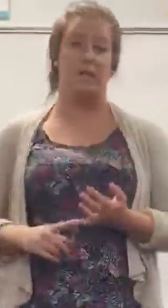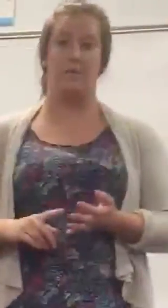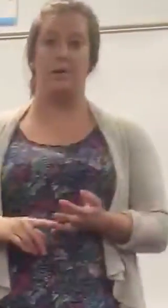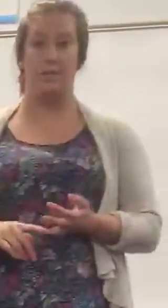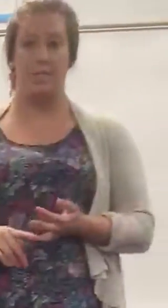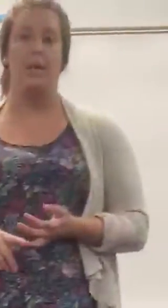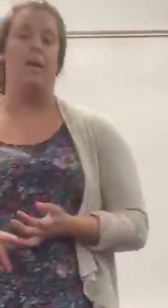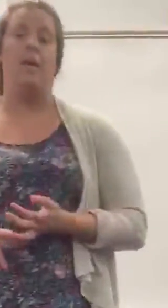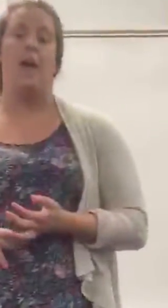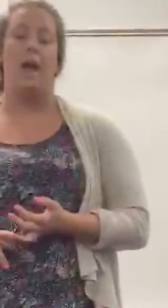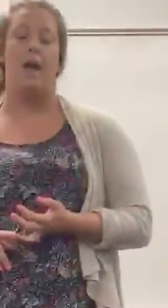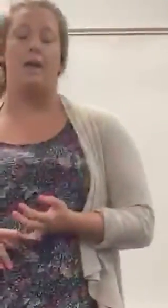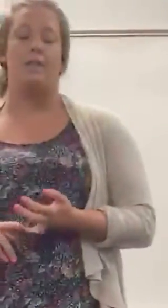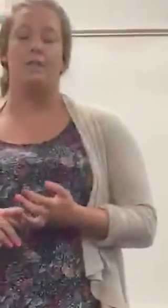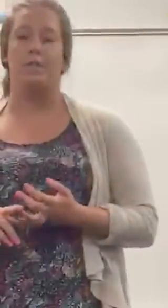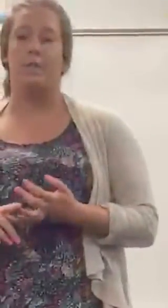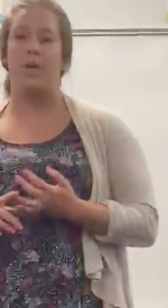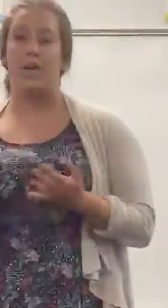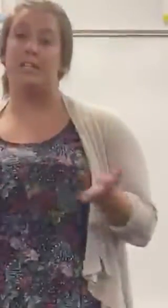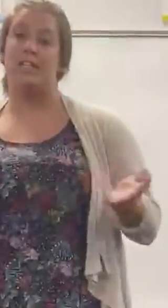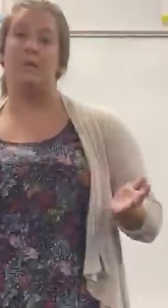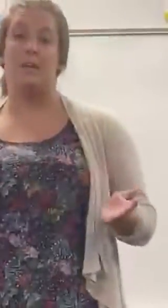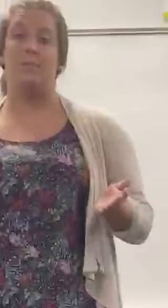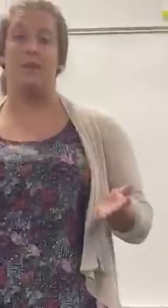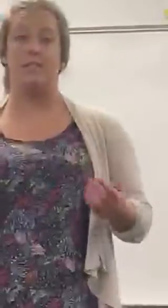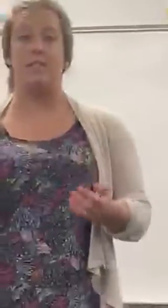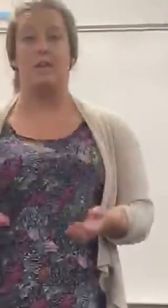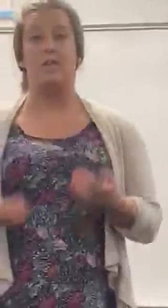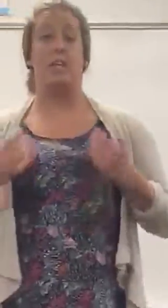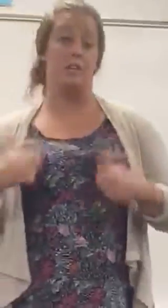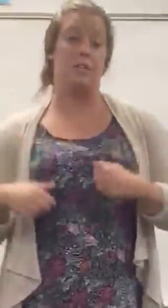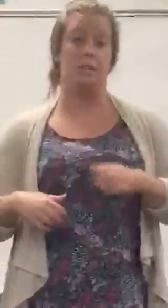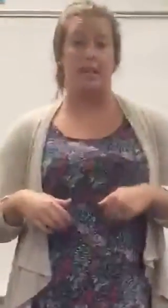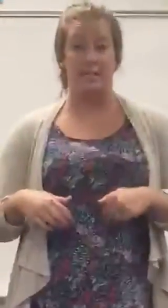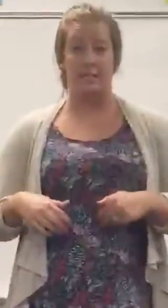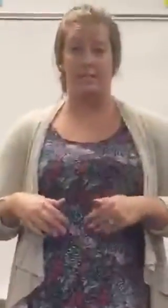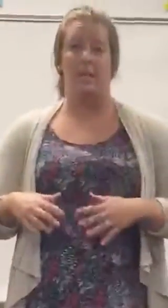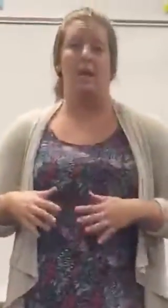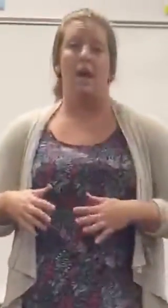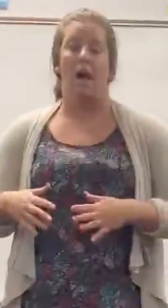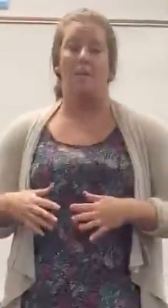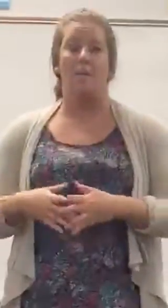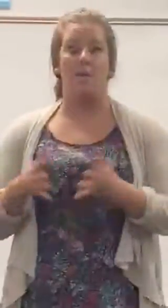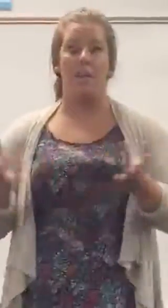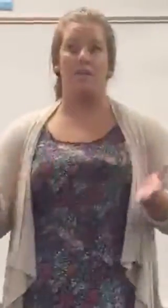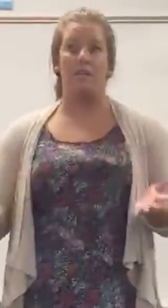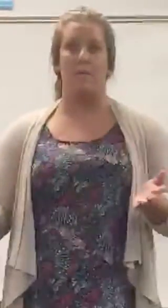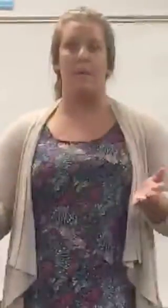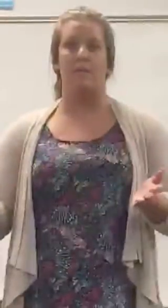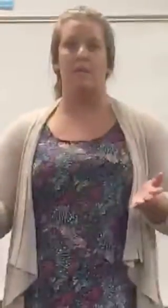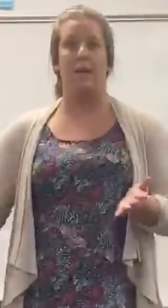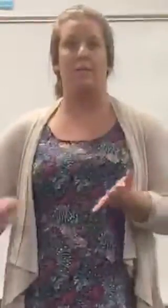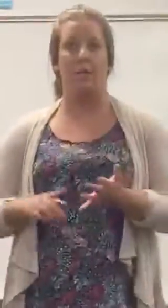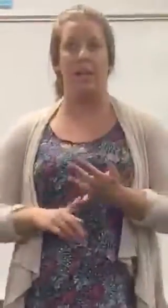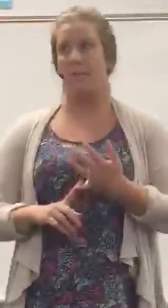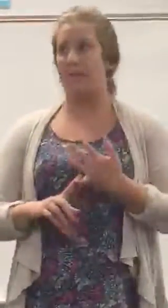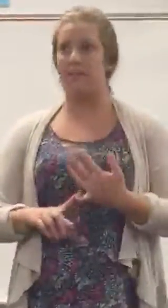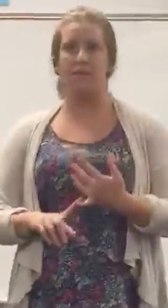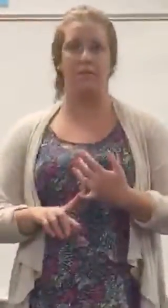as in person, on the different ways that you can implement technology into your lessons, and what that really means, right? Pulling up a digital